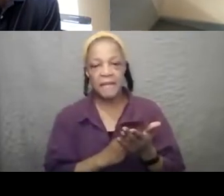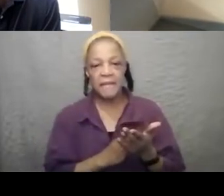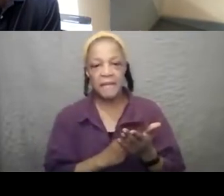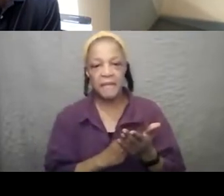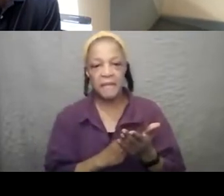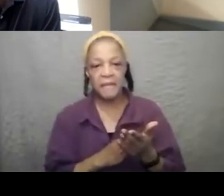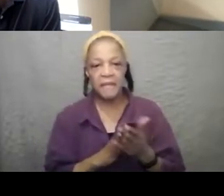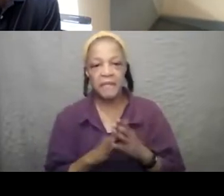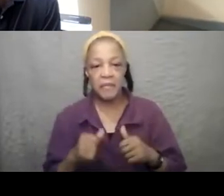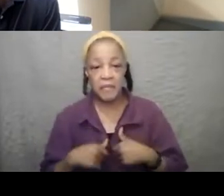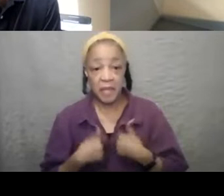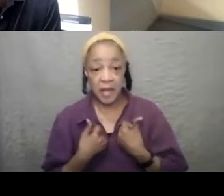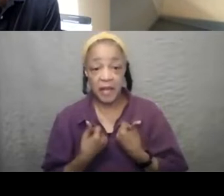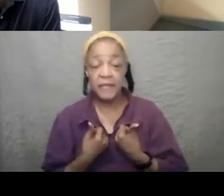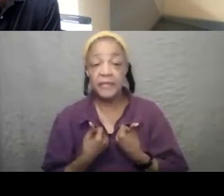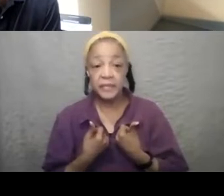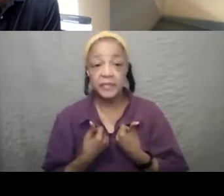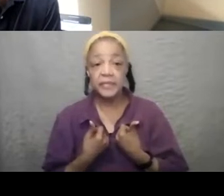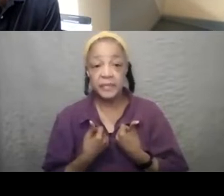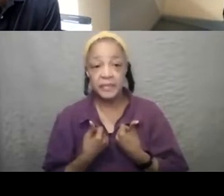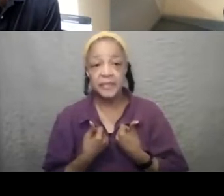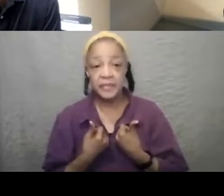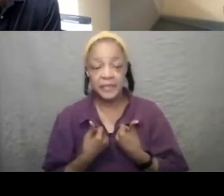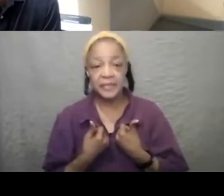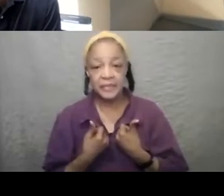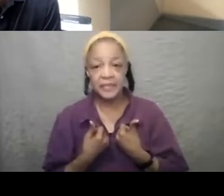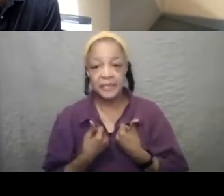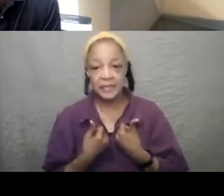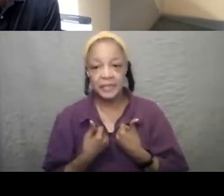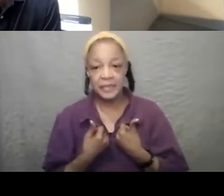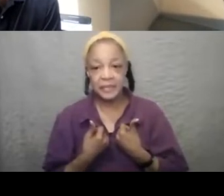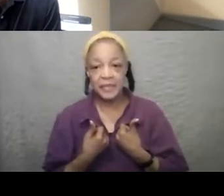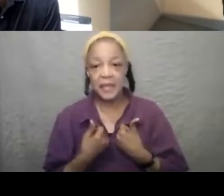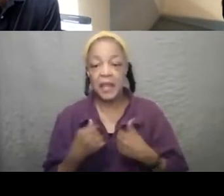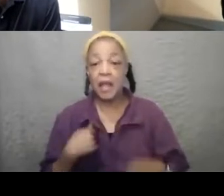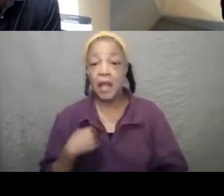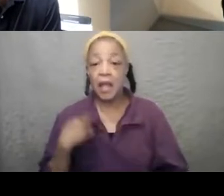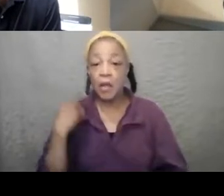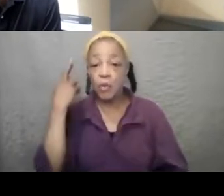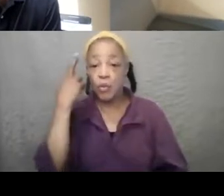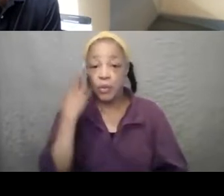identity because I soon realized that there's